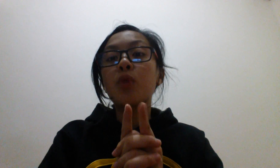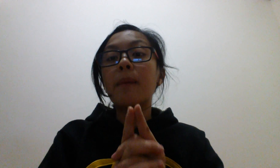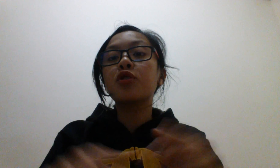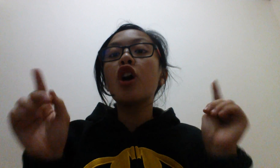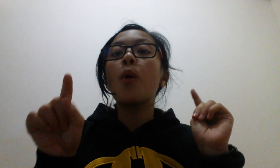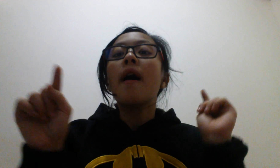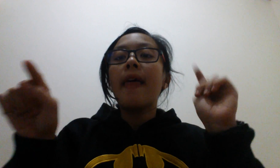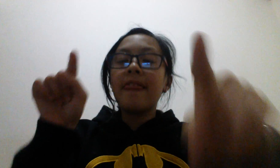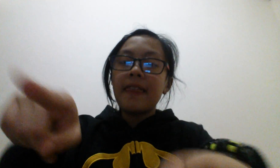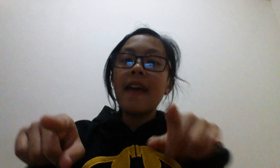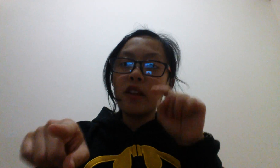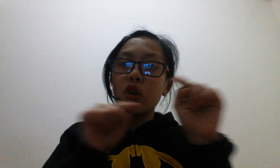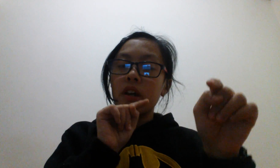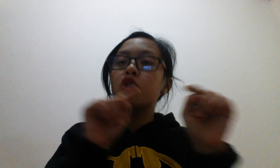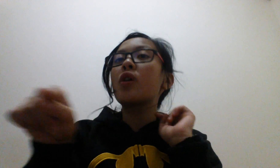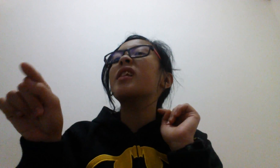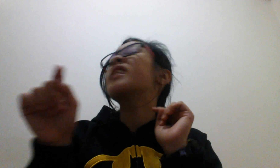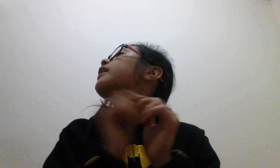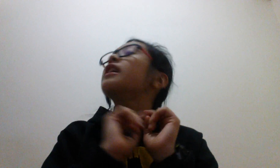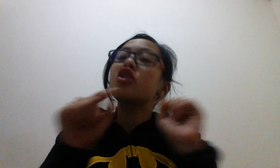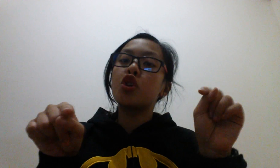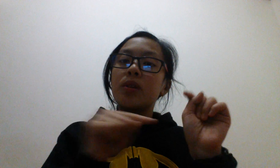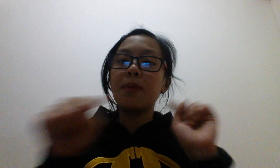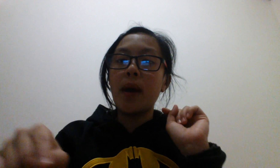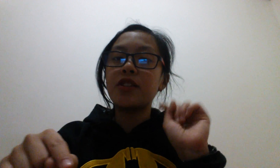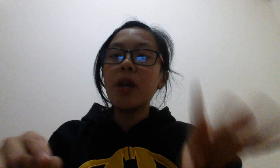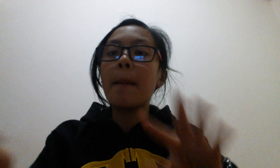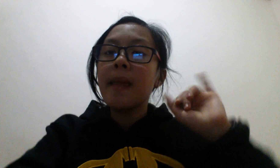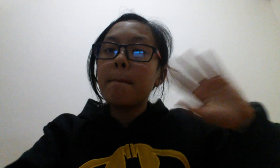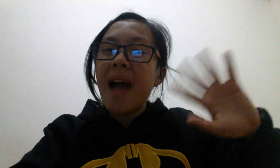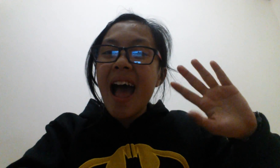subscribed. And then you're straight into the giveaway. So yeah. Bye!